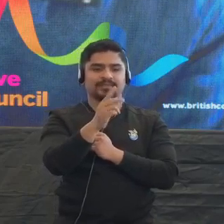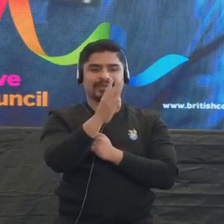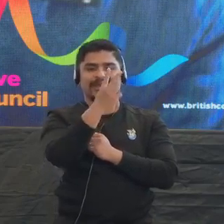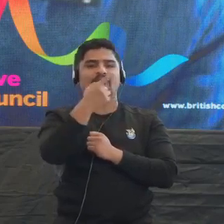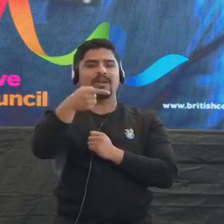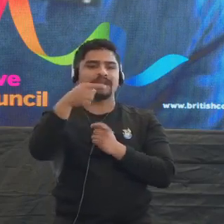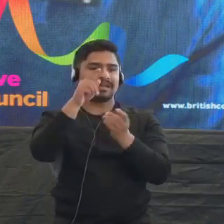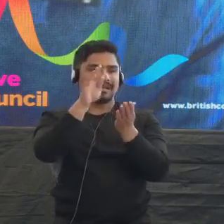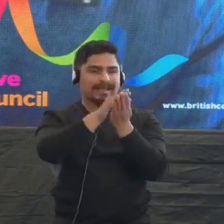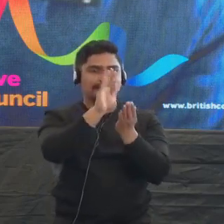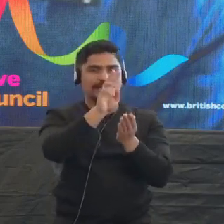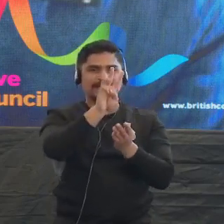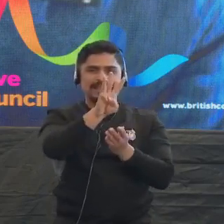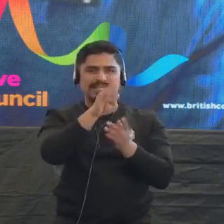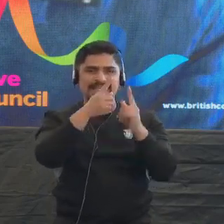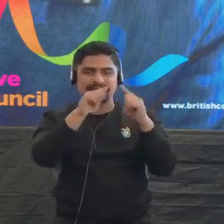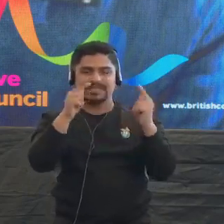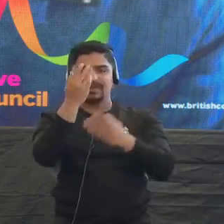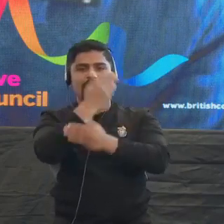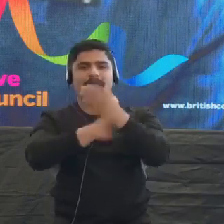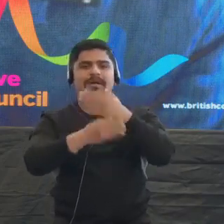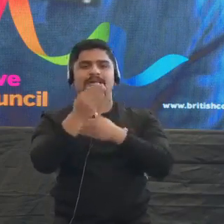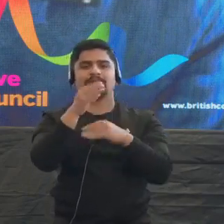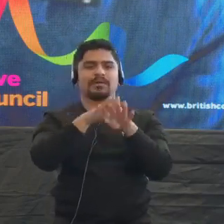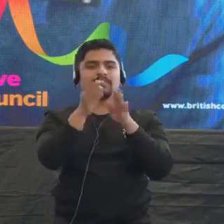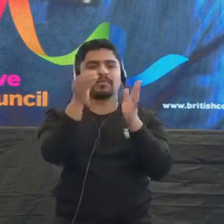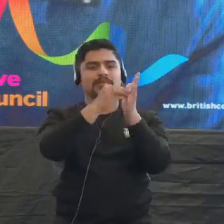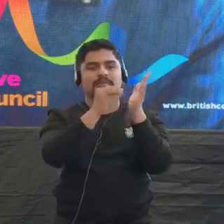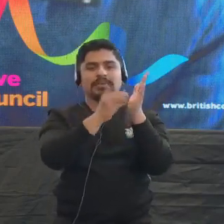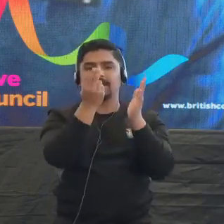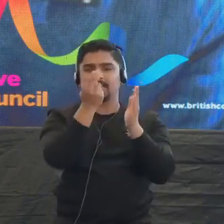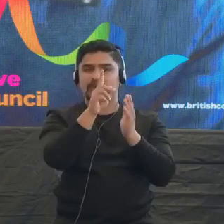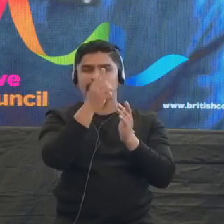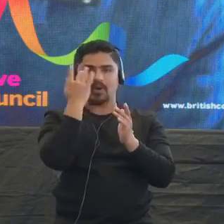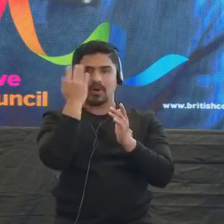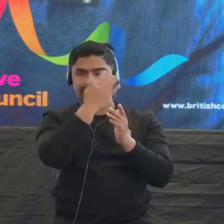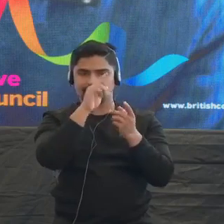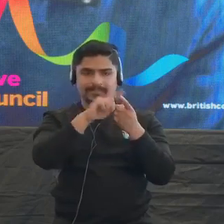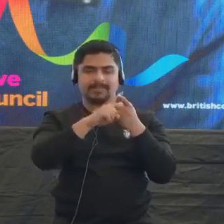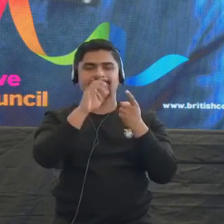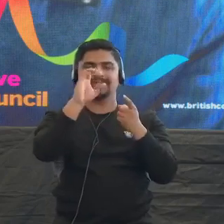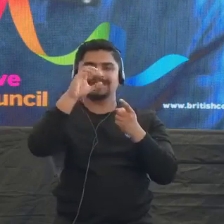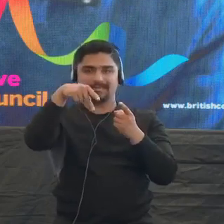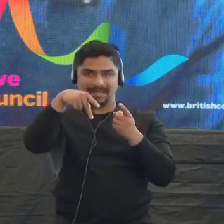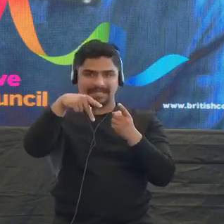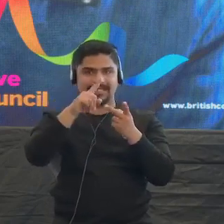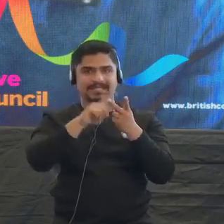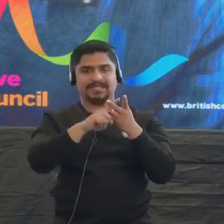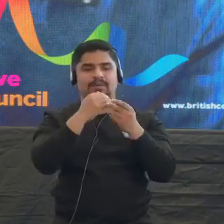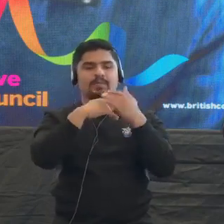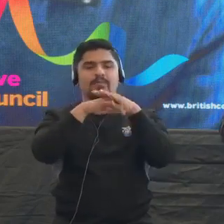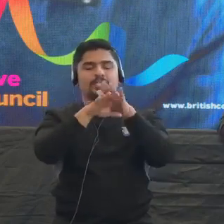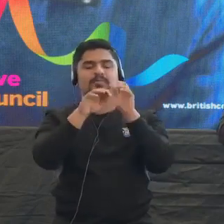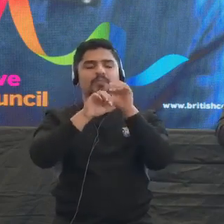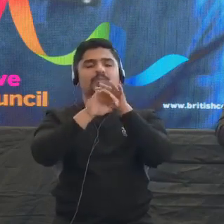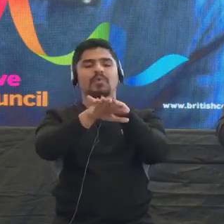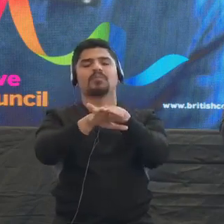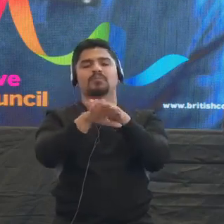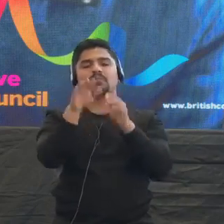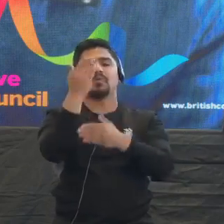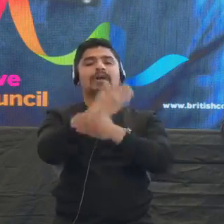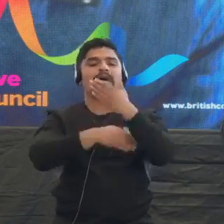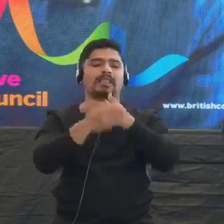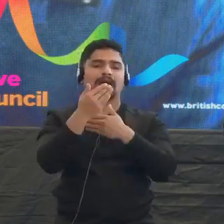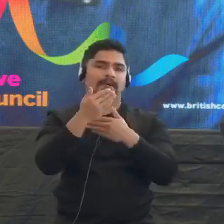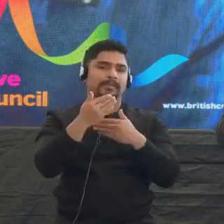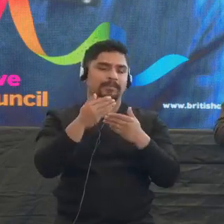disability: autism, cerebral palsy, multiple disability. These 3